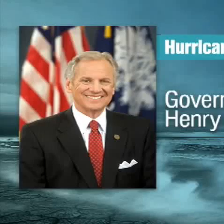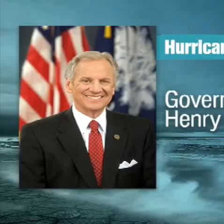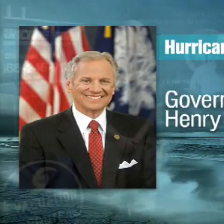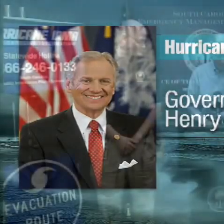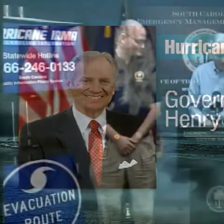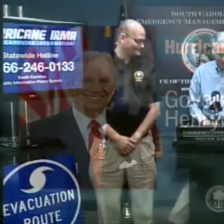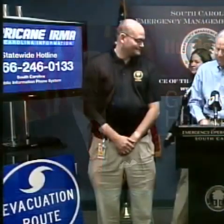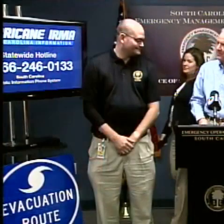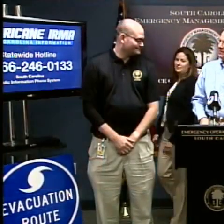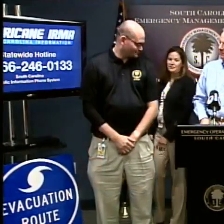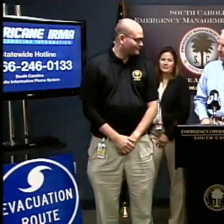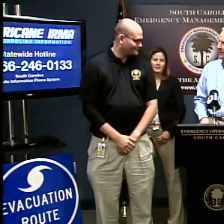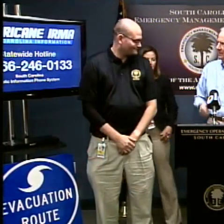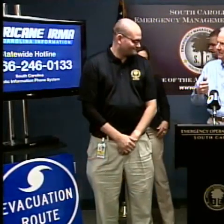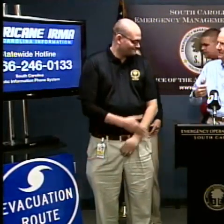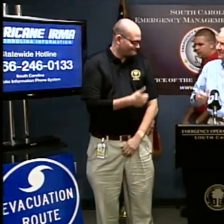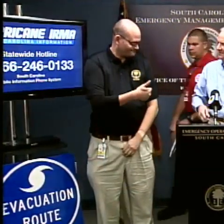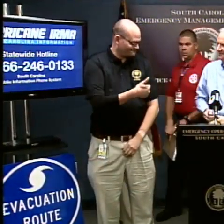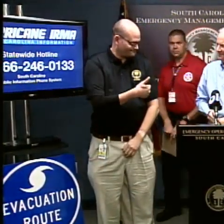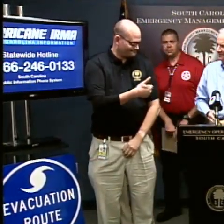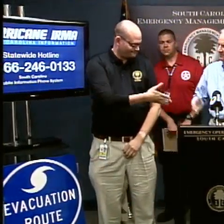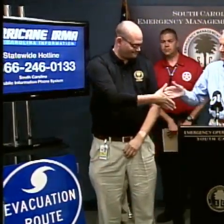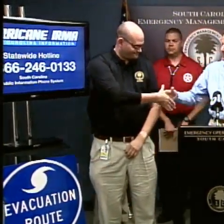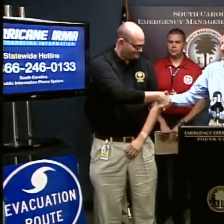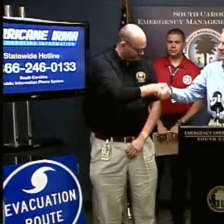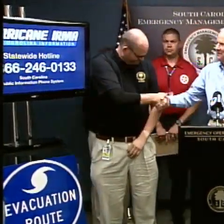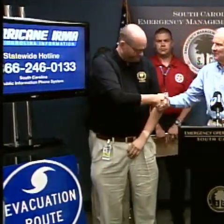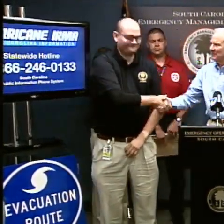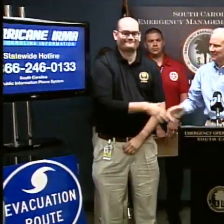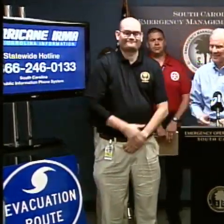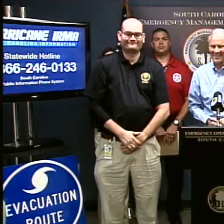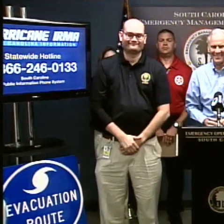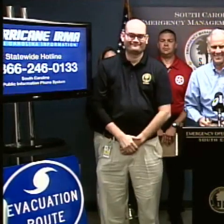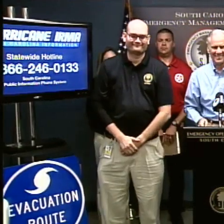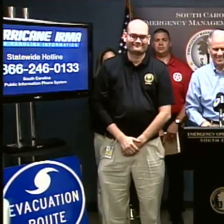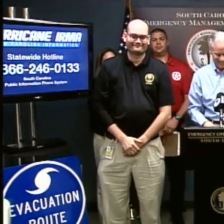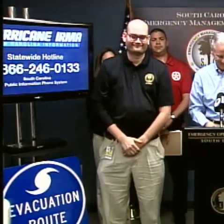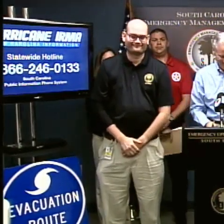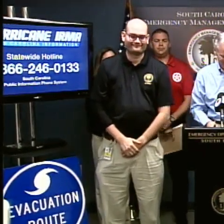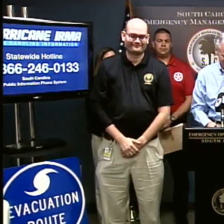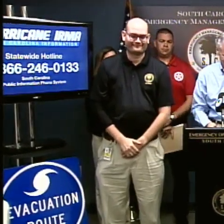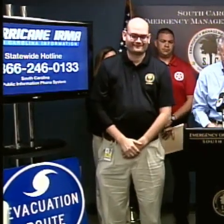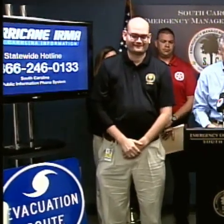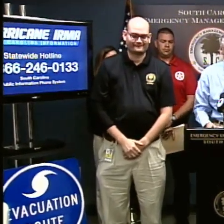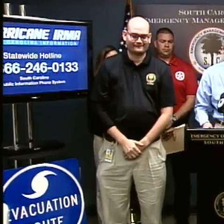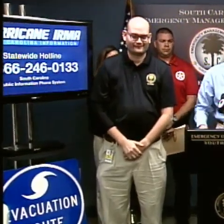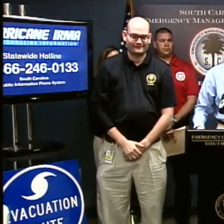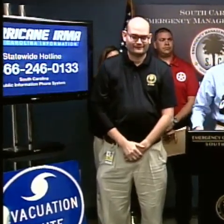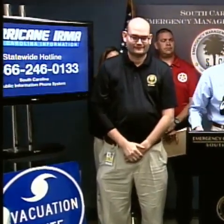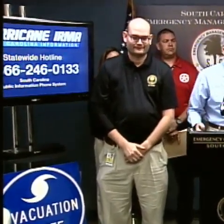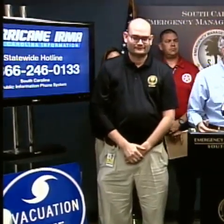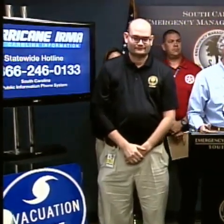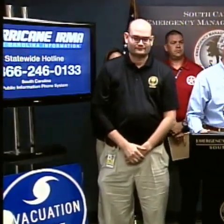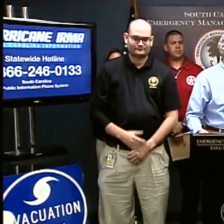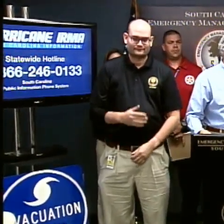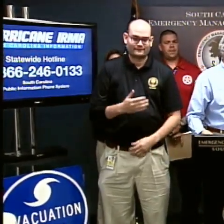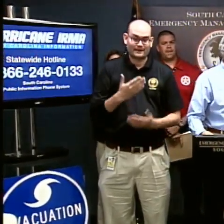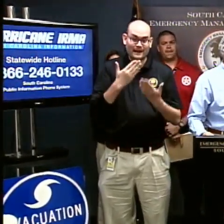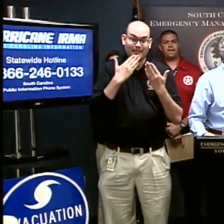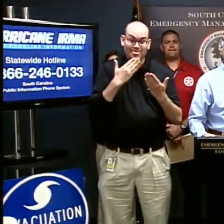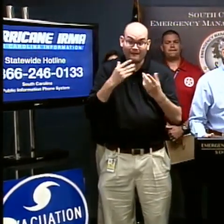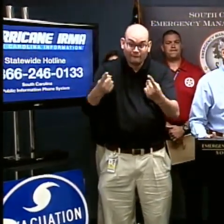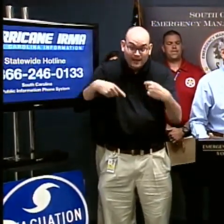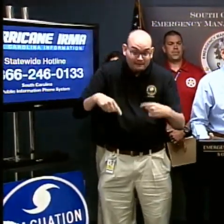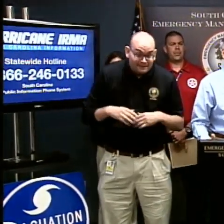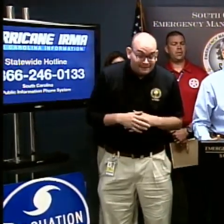All right, Jason Hardick, ready? How you doing today? Y'all, thank you for coming.